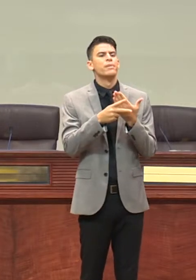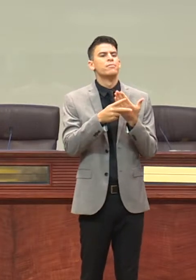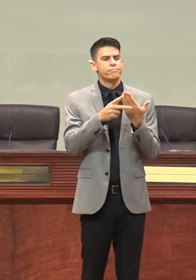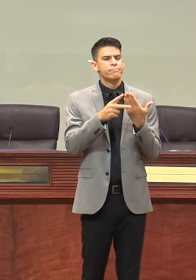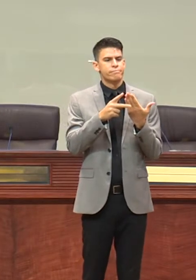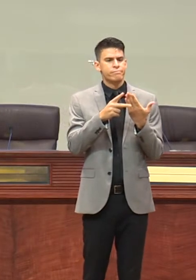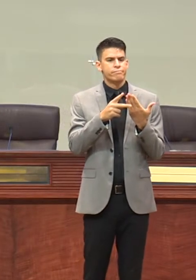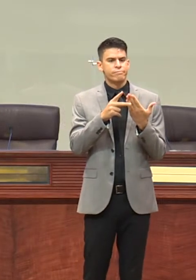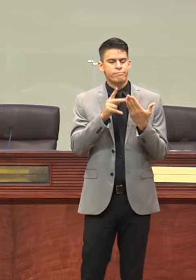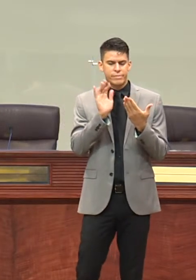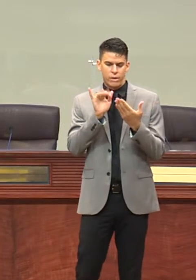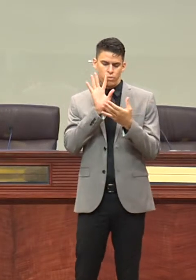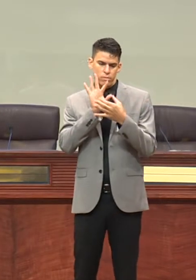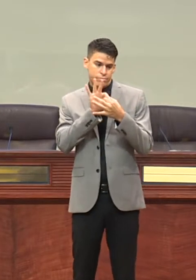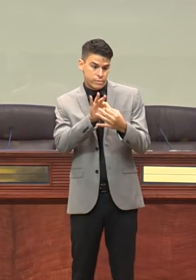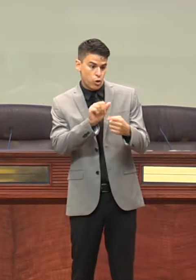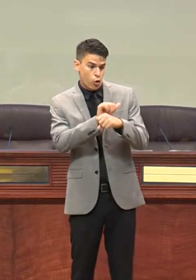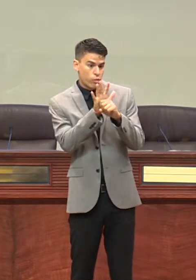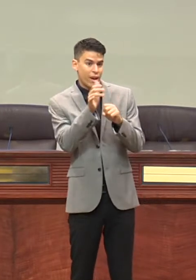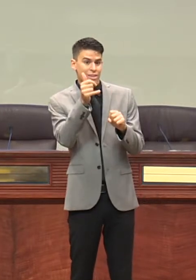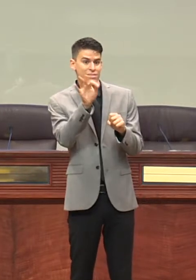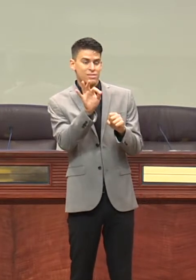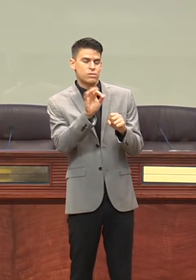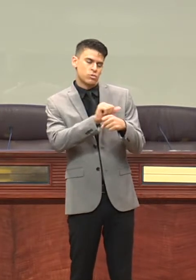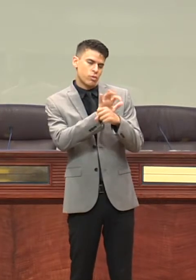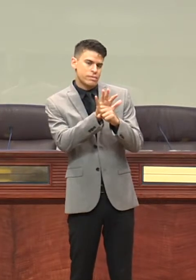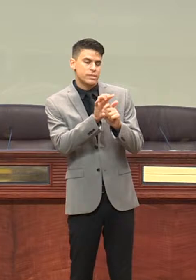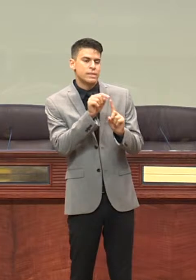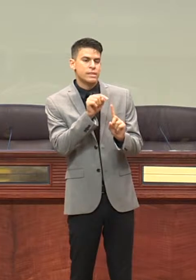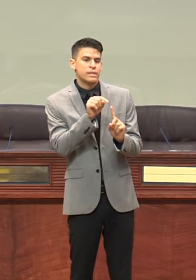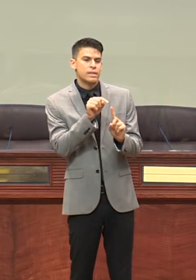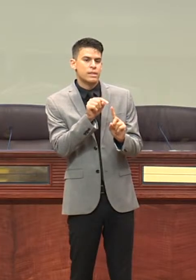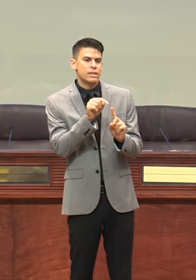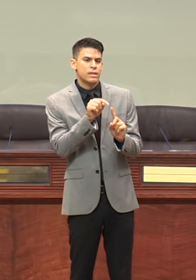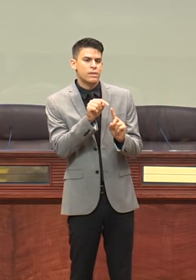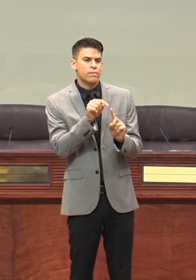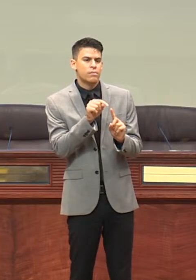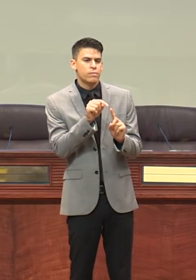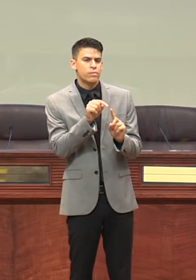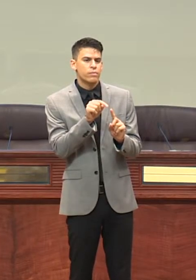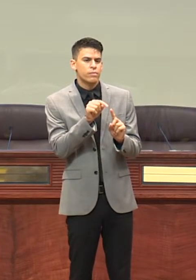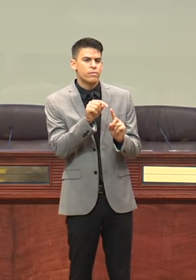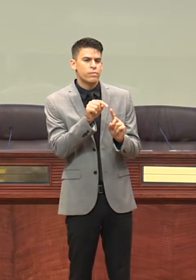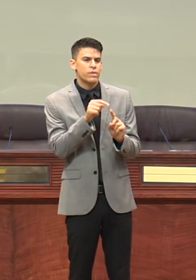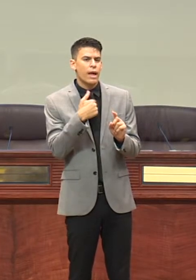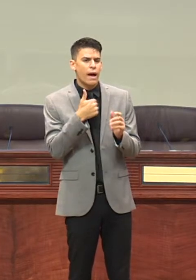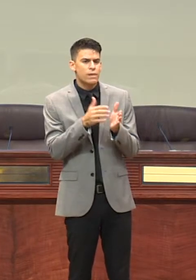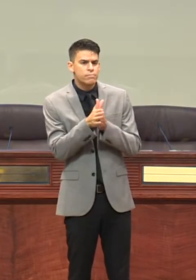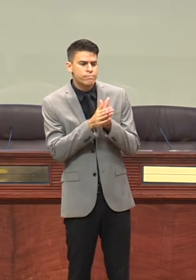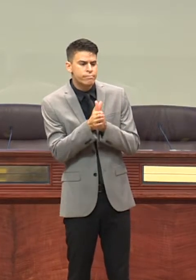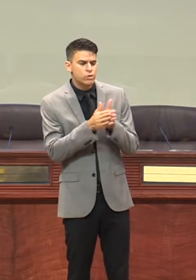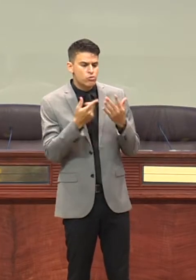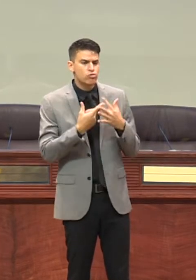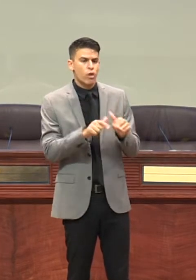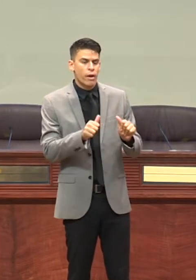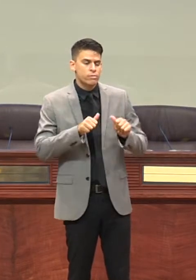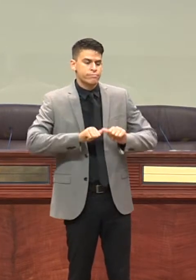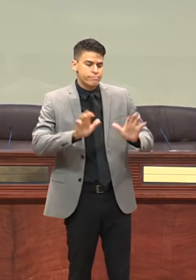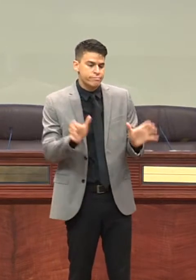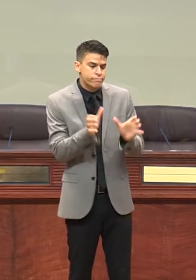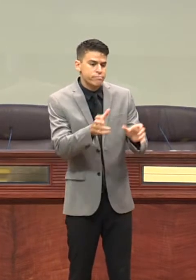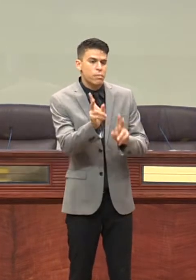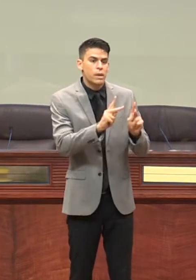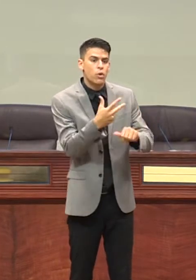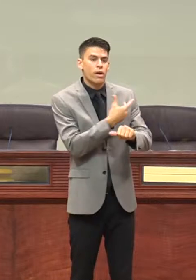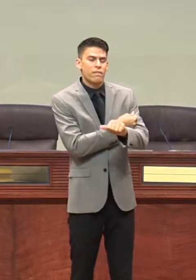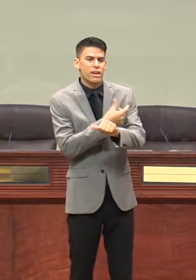the COVID-19 vaccines, there are a lot of ground game initiatives to get folks vaccinated. As it relates to